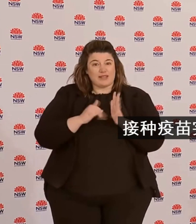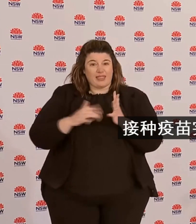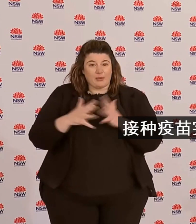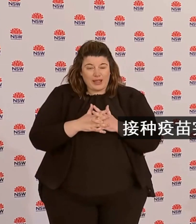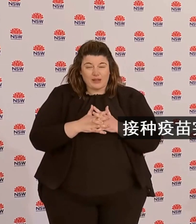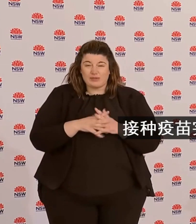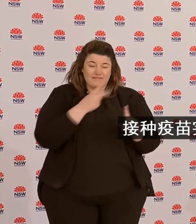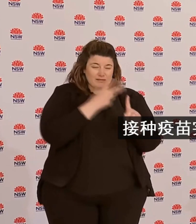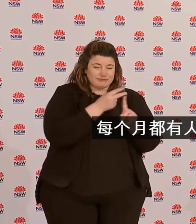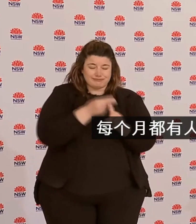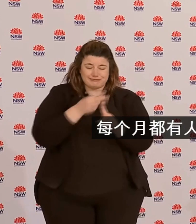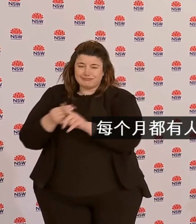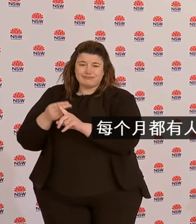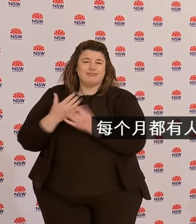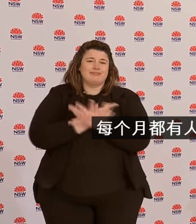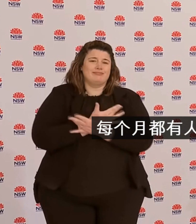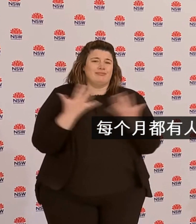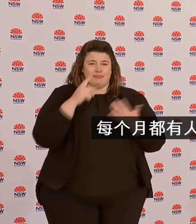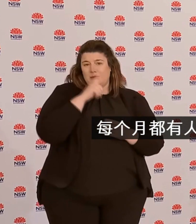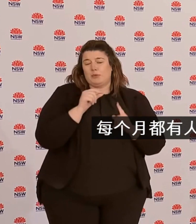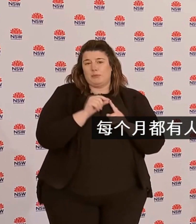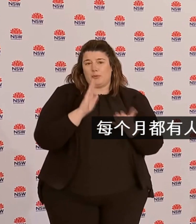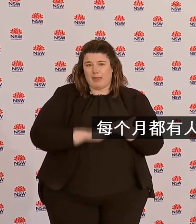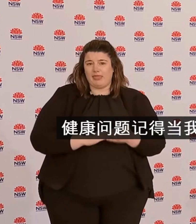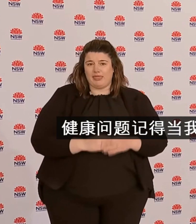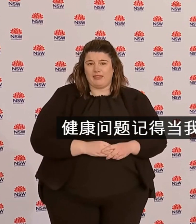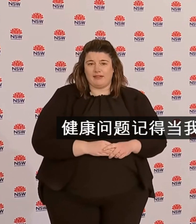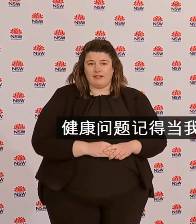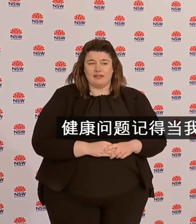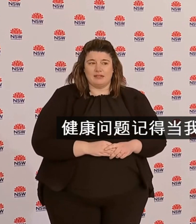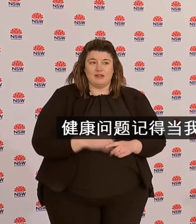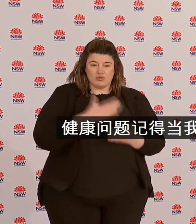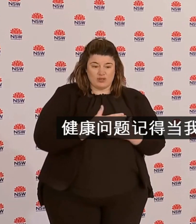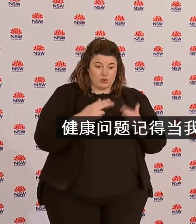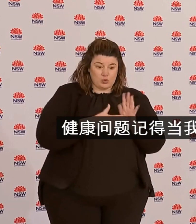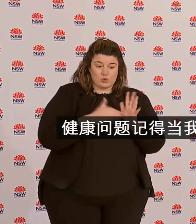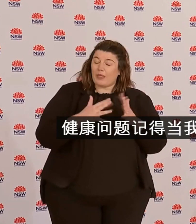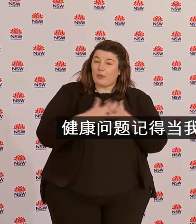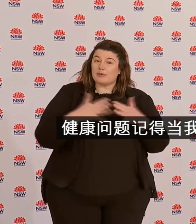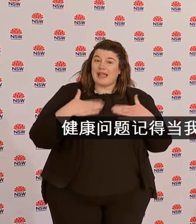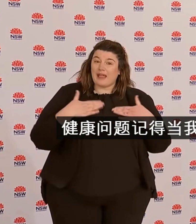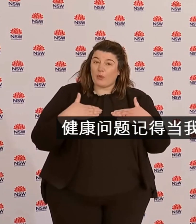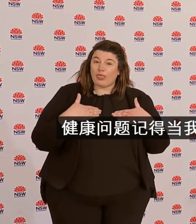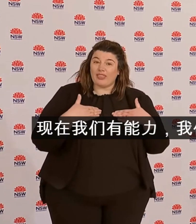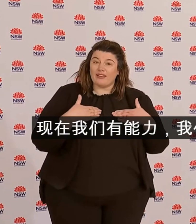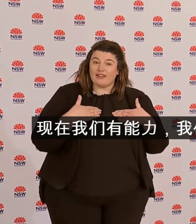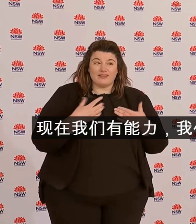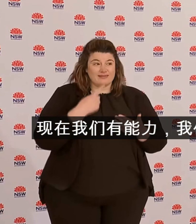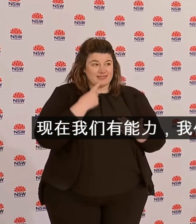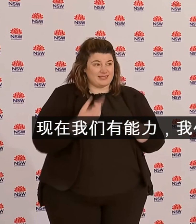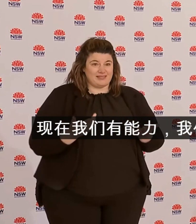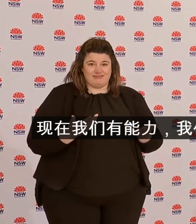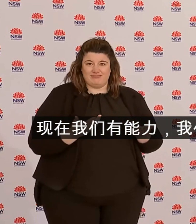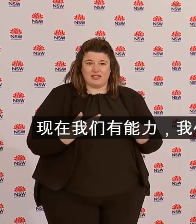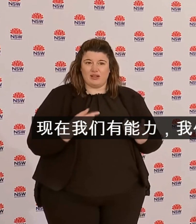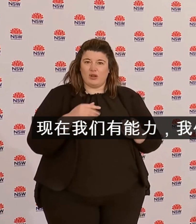vaccinating literally hundreds of thousands of people every month. And as far as New South Wales Health is concerned, remember when we were told we weren't needed? Well, now we